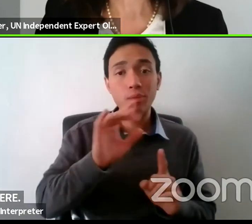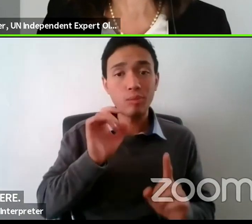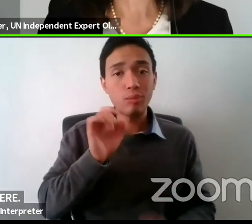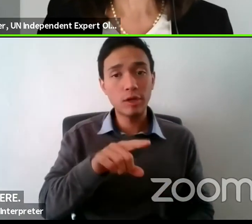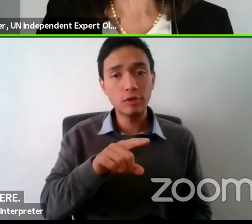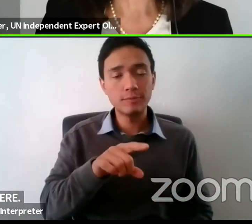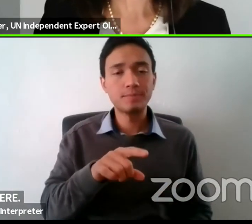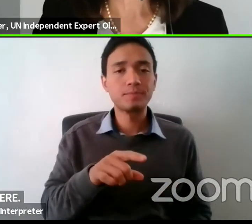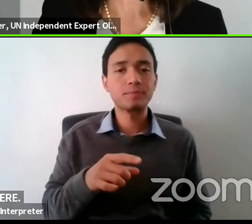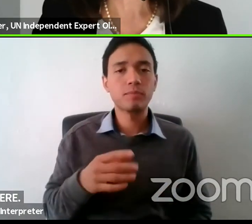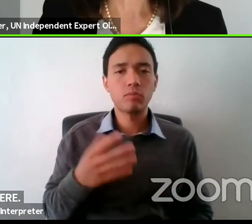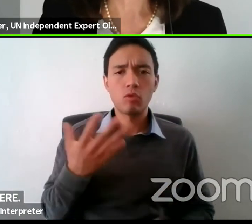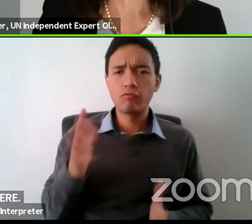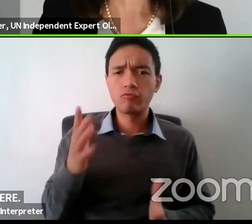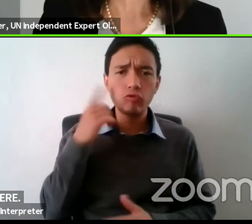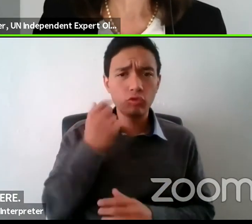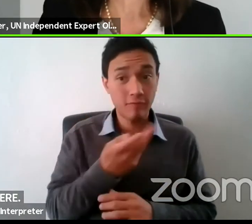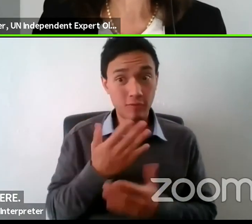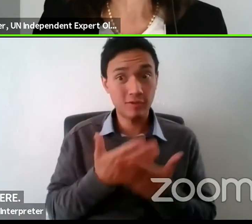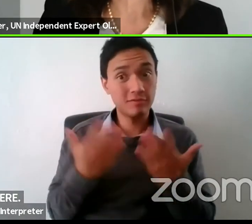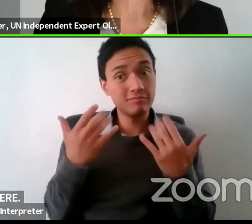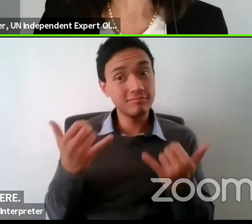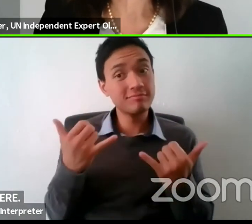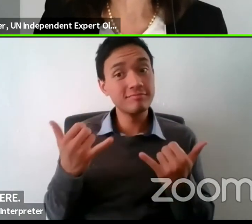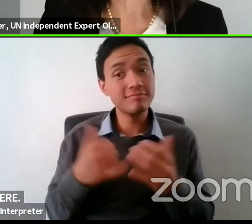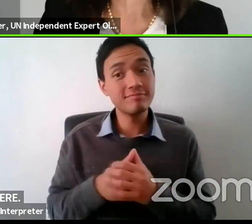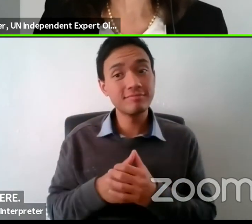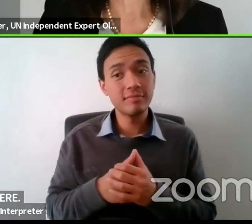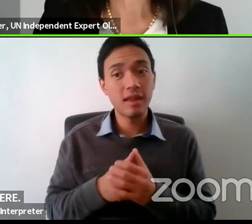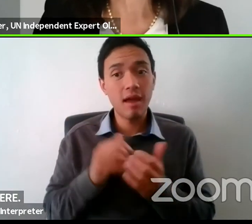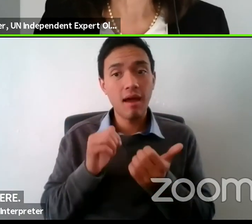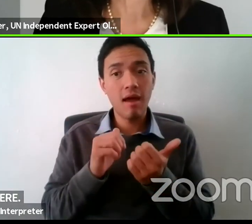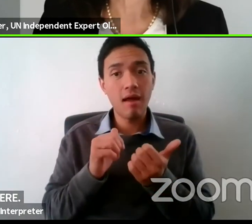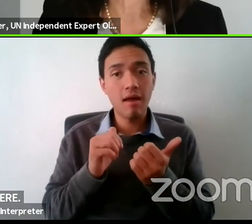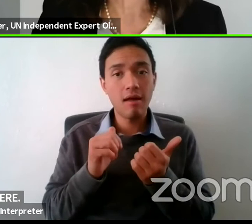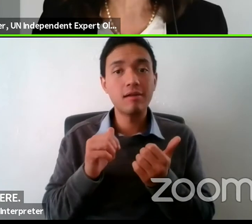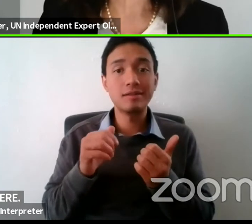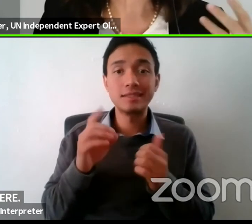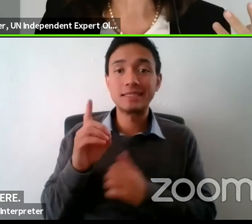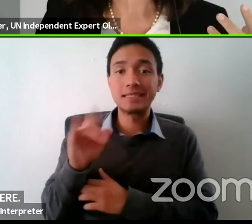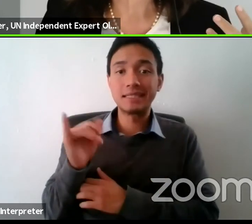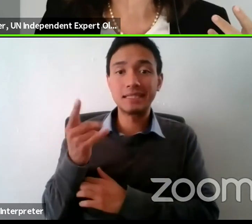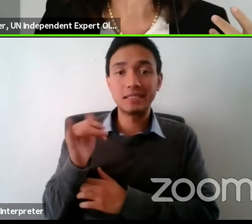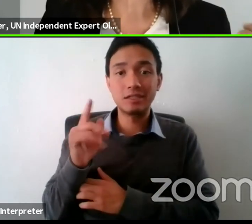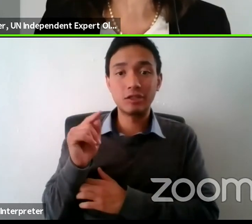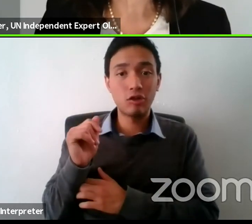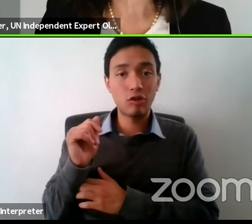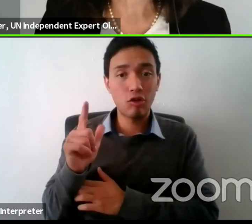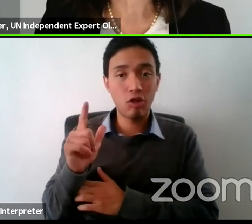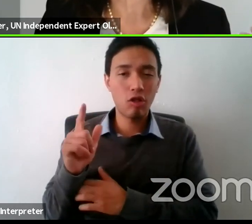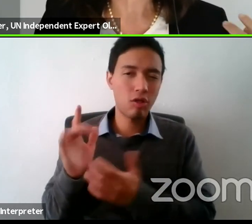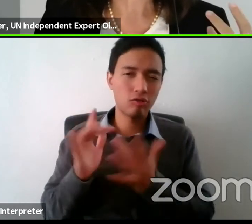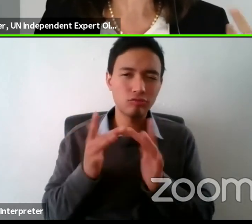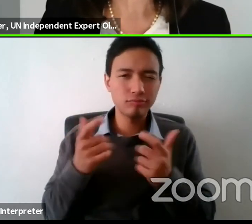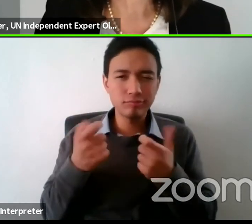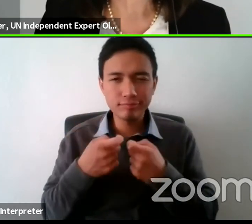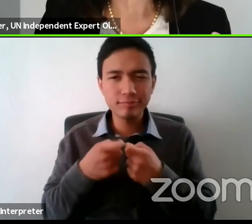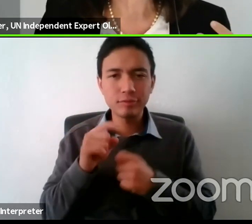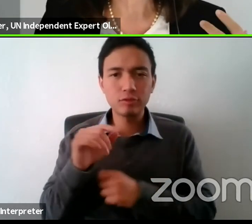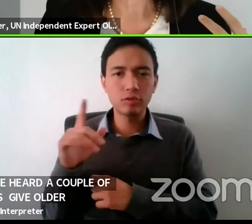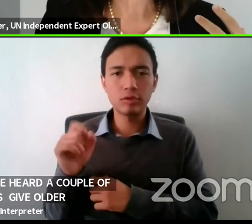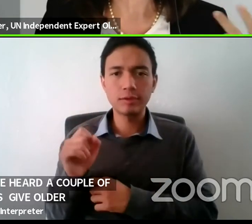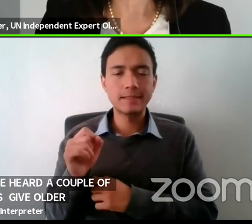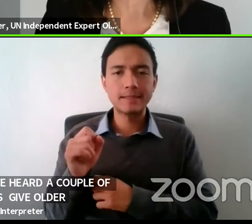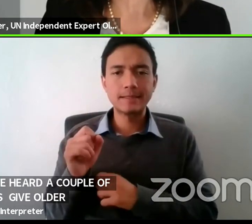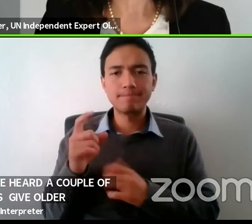already heard a couple of things today, how digital tools give older persons an